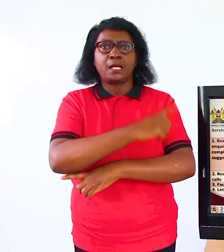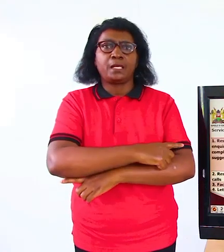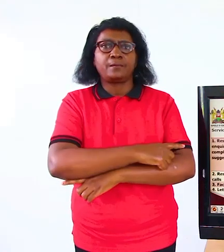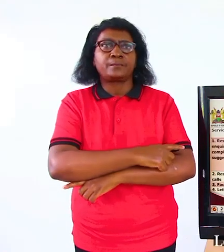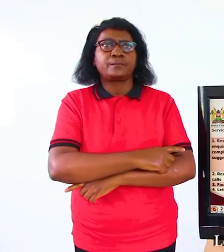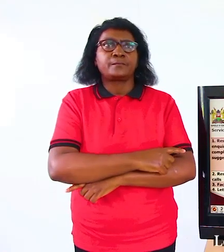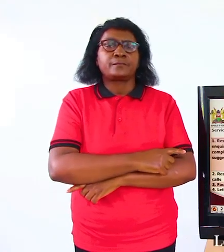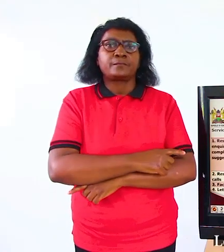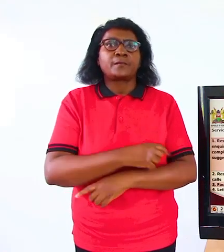Letter.